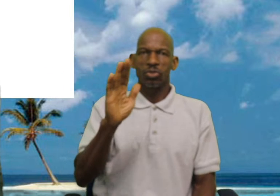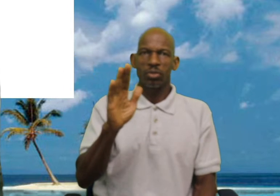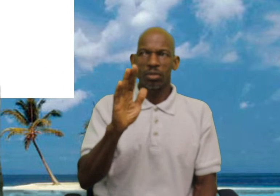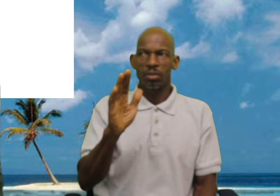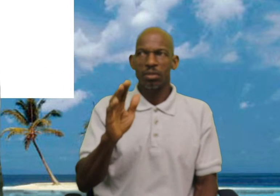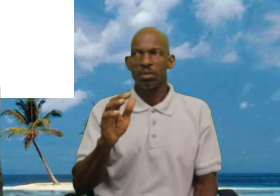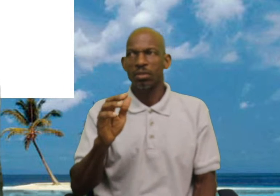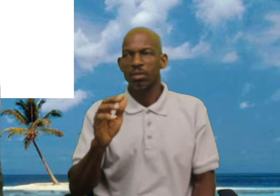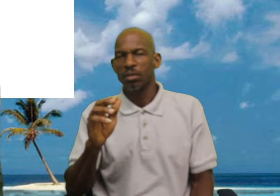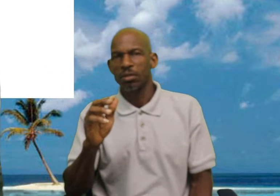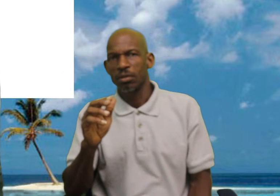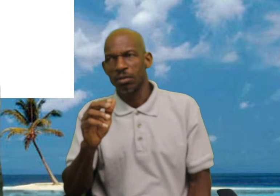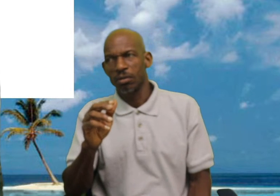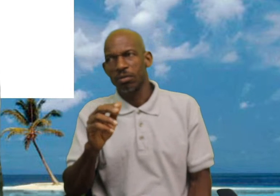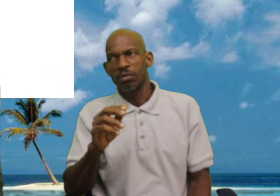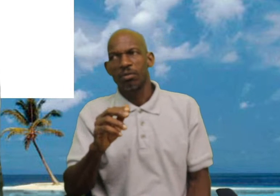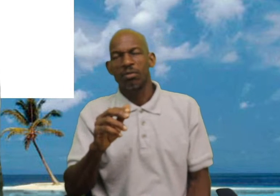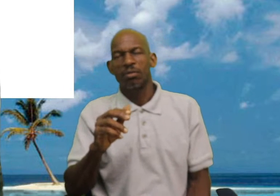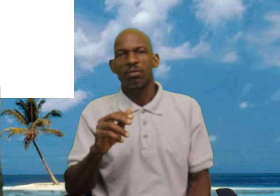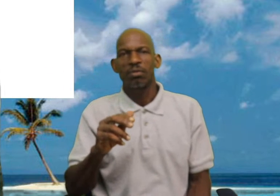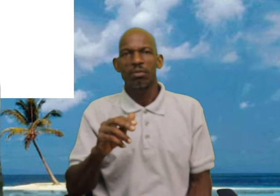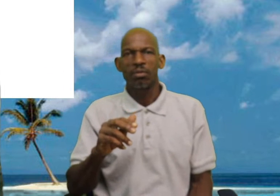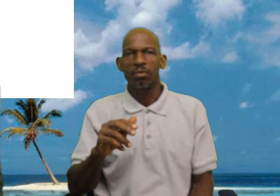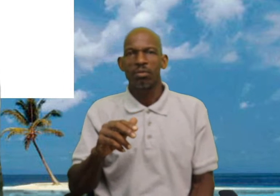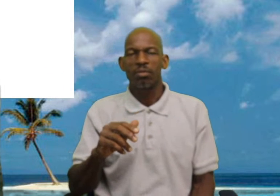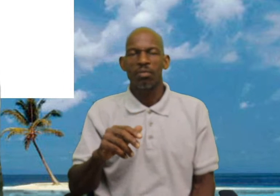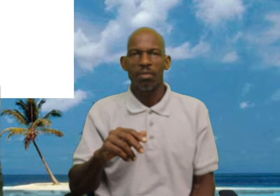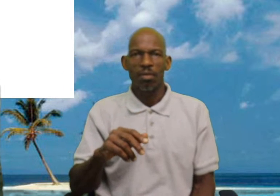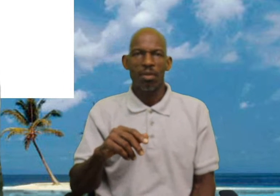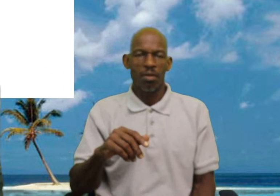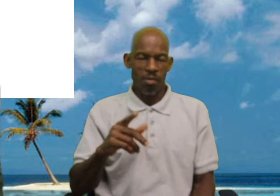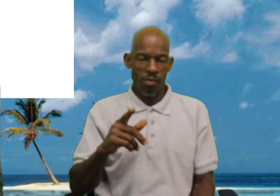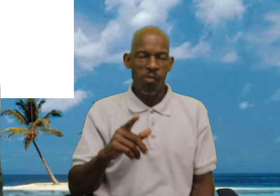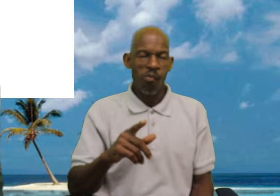and they mean different things.